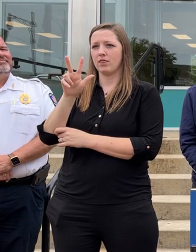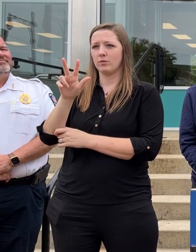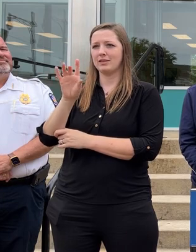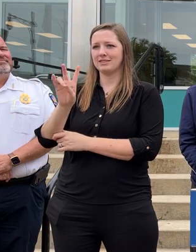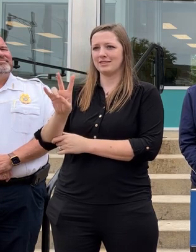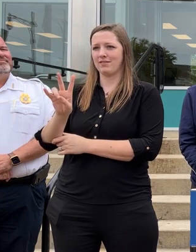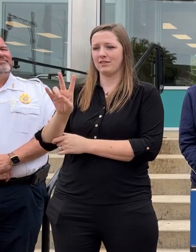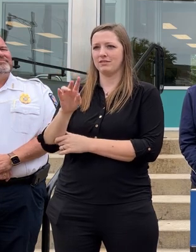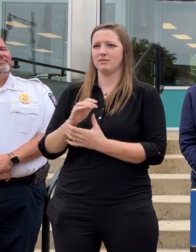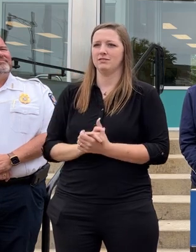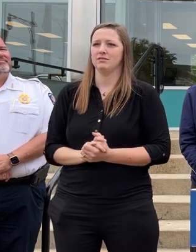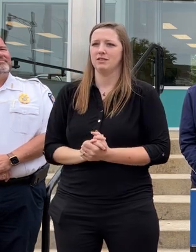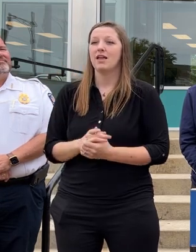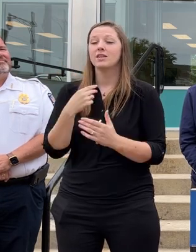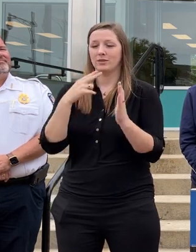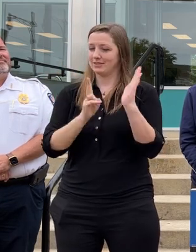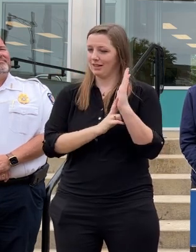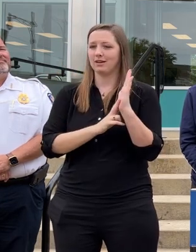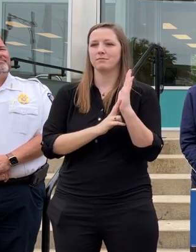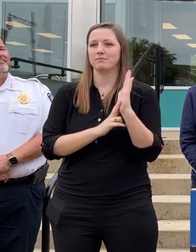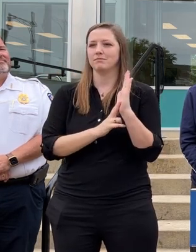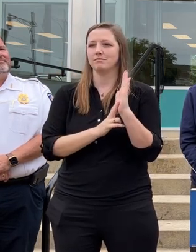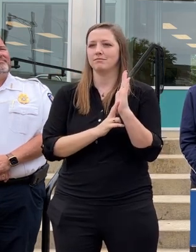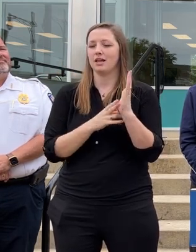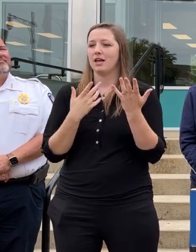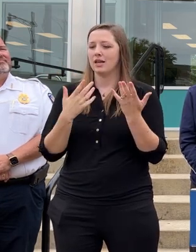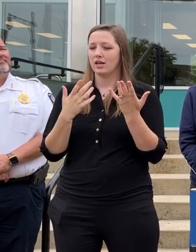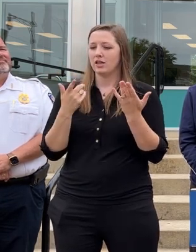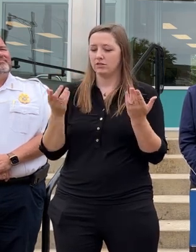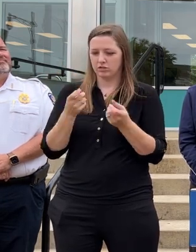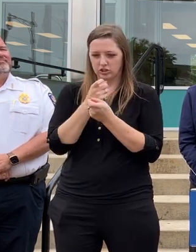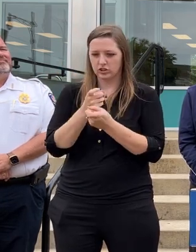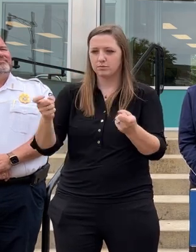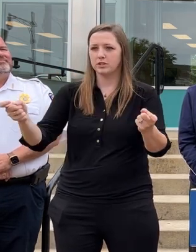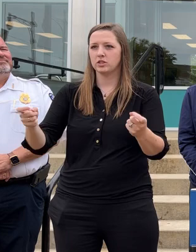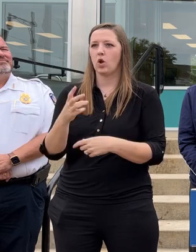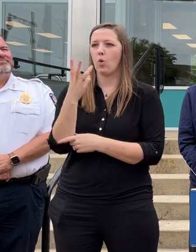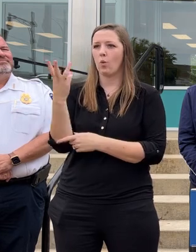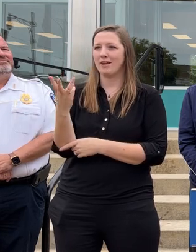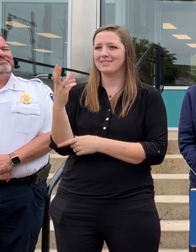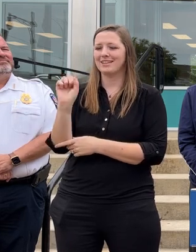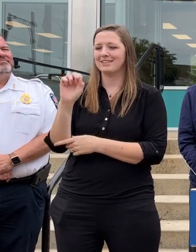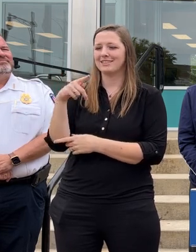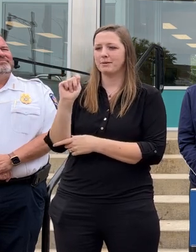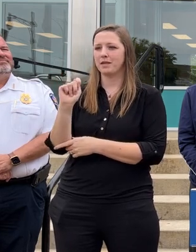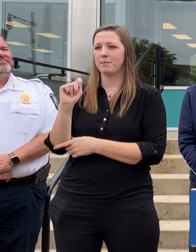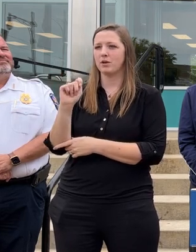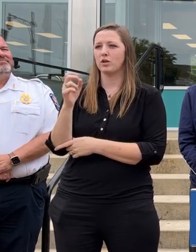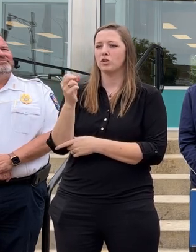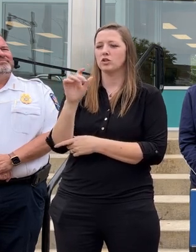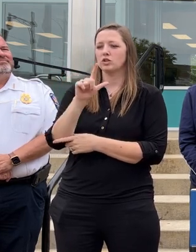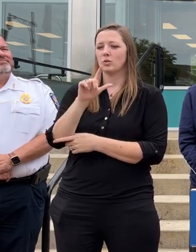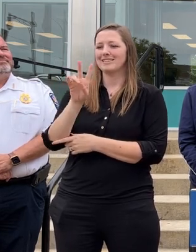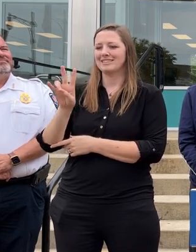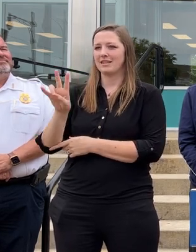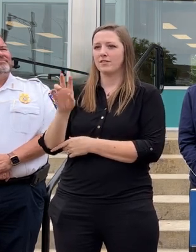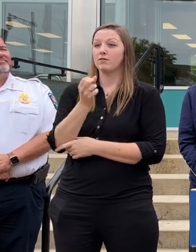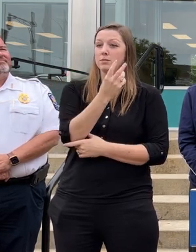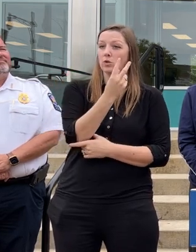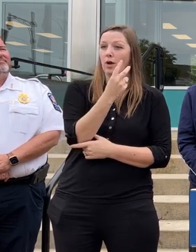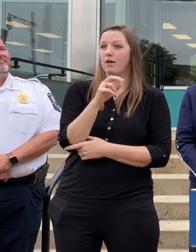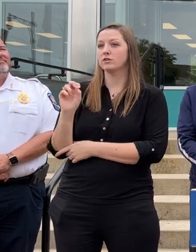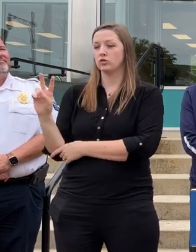716-882-1537, and they can sign you up for the distribution that will be taking place here on Wednesday, September 27th from 12 to 2.